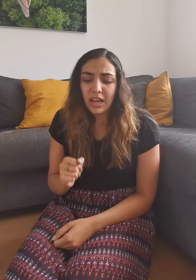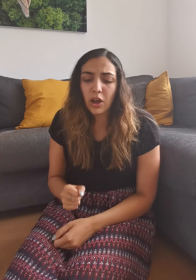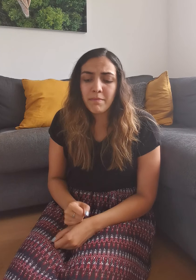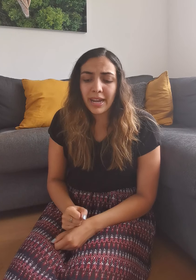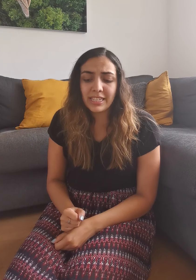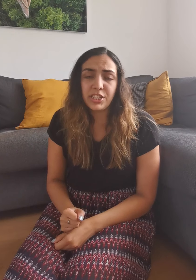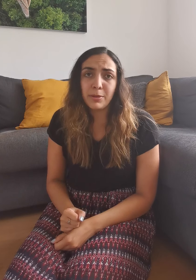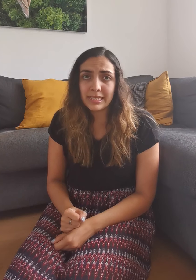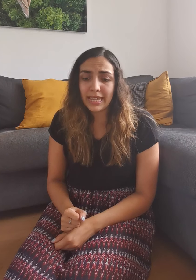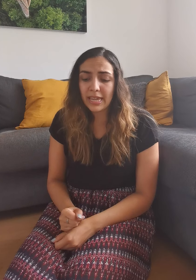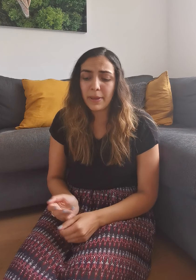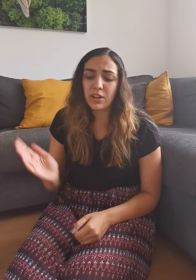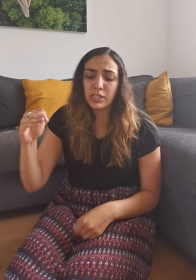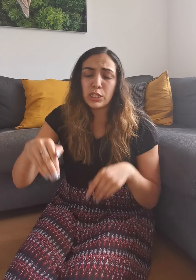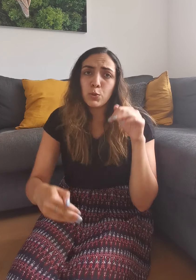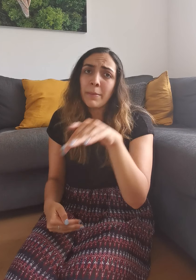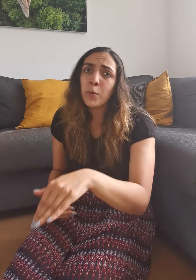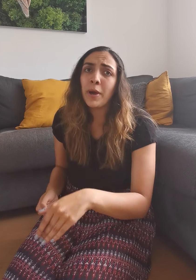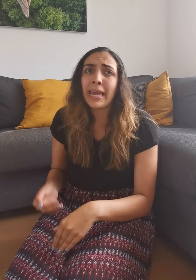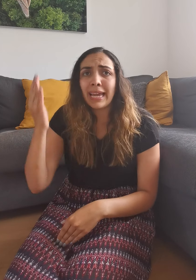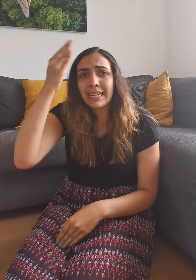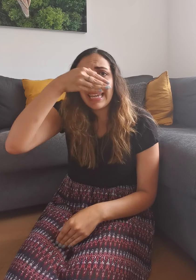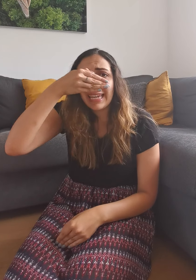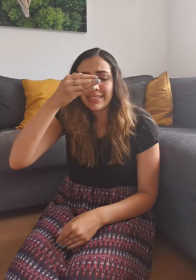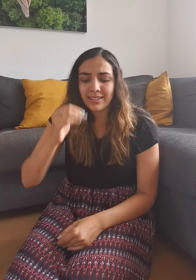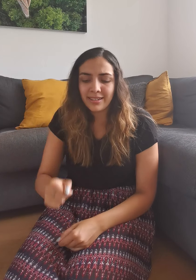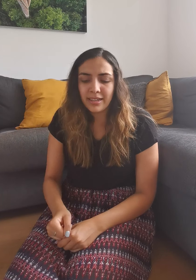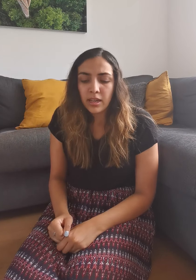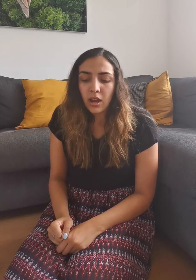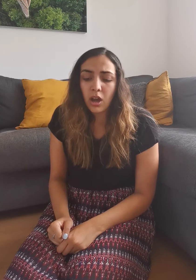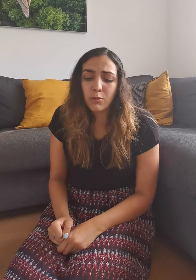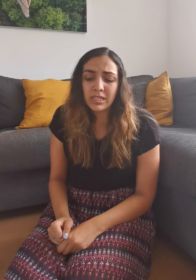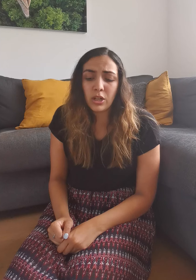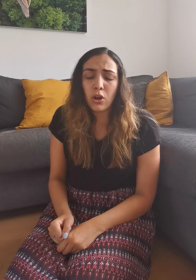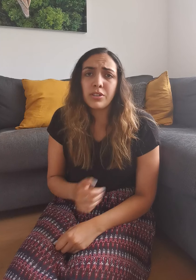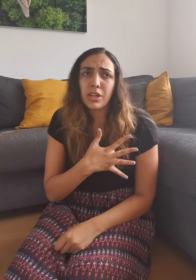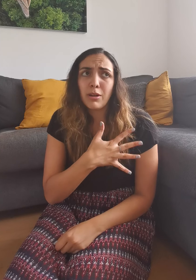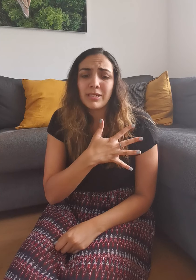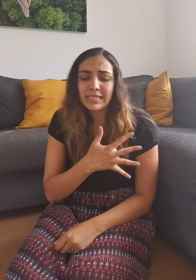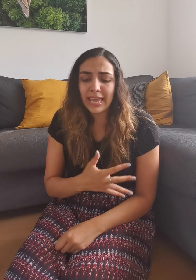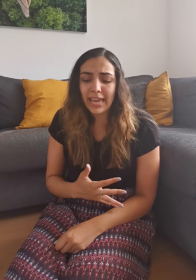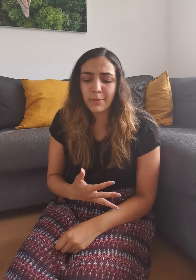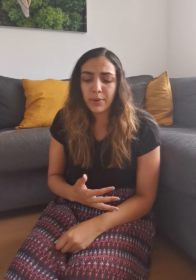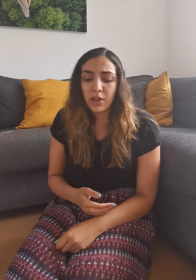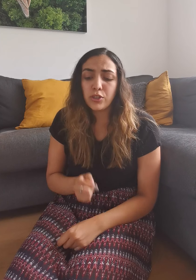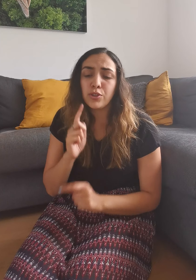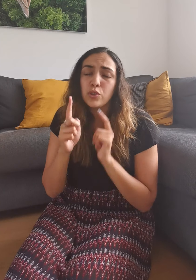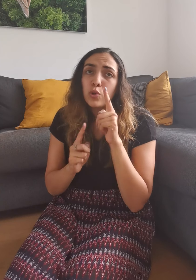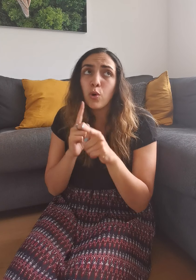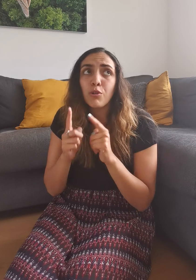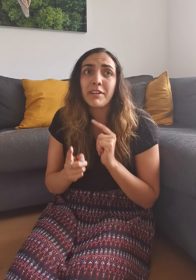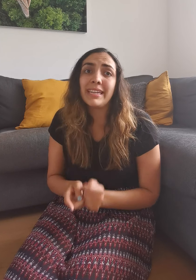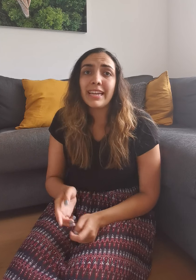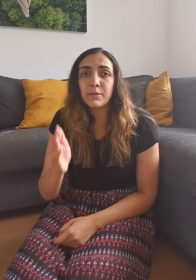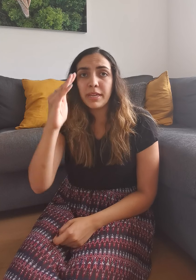I managed to escape and I swam away and hid. I was lost, I was scared, but a story led me